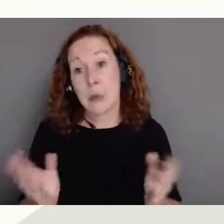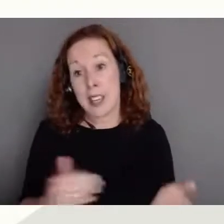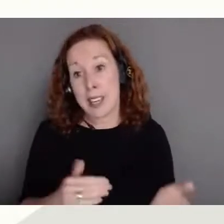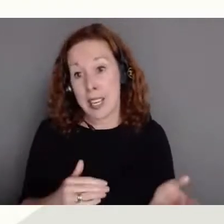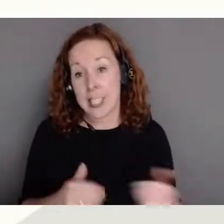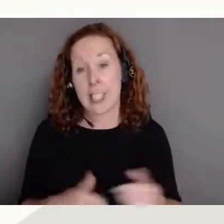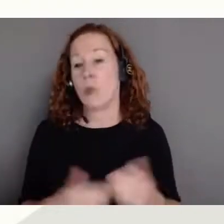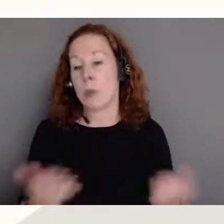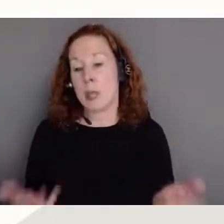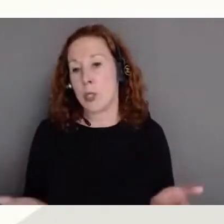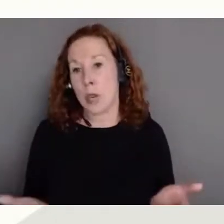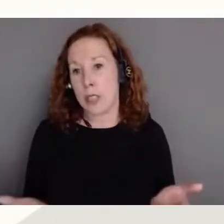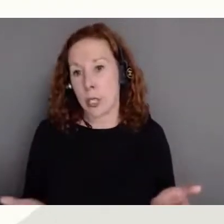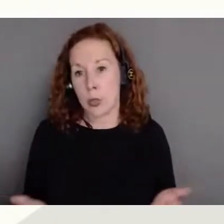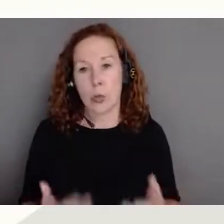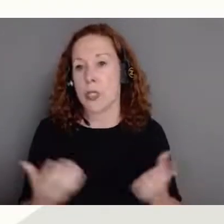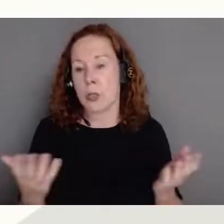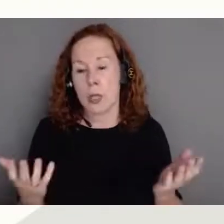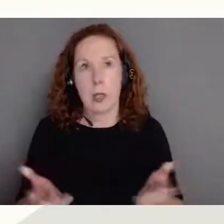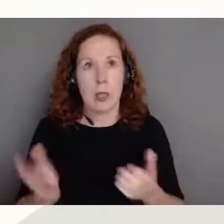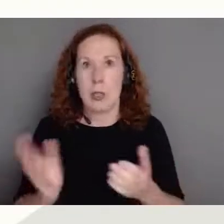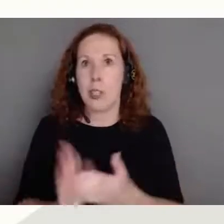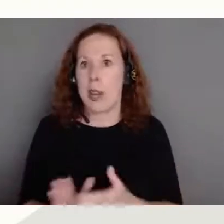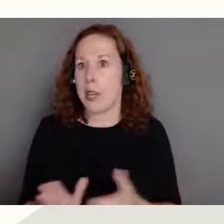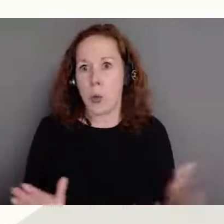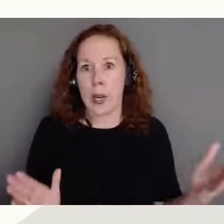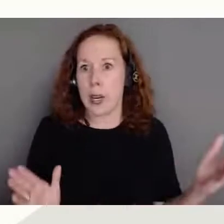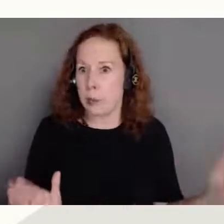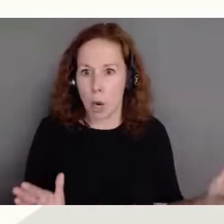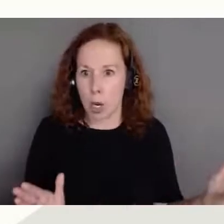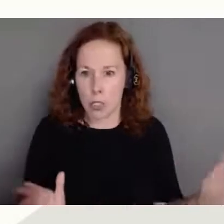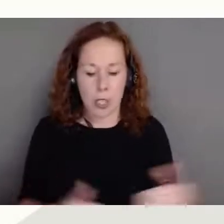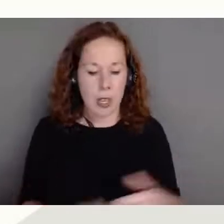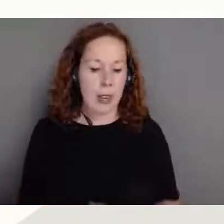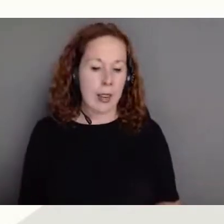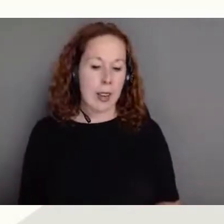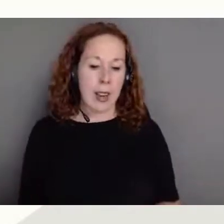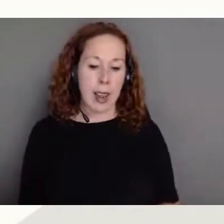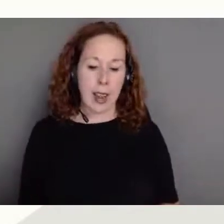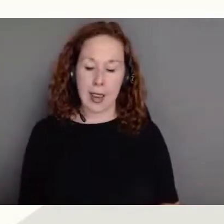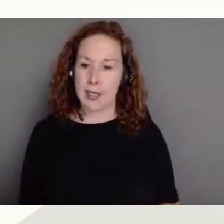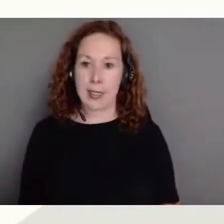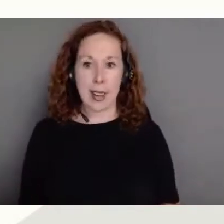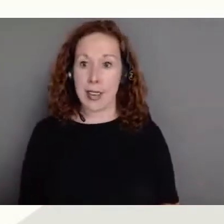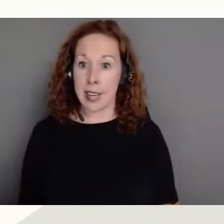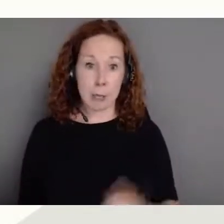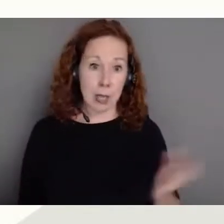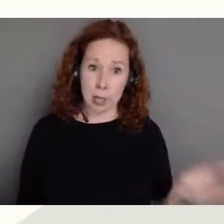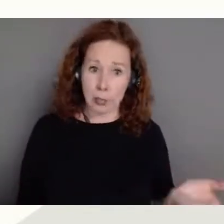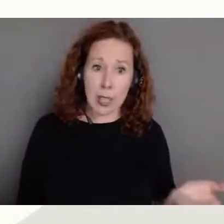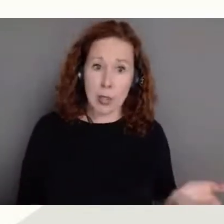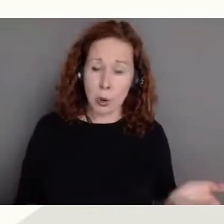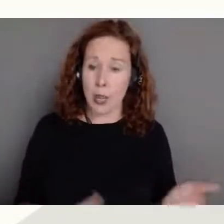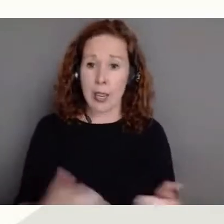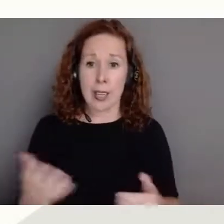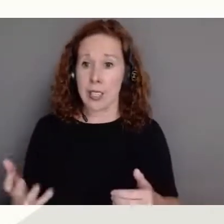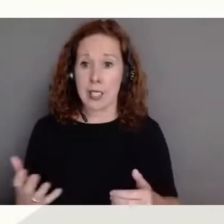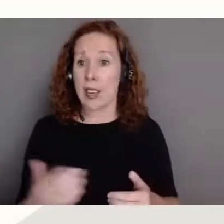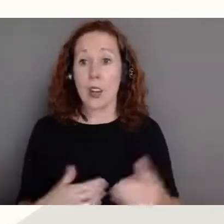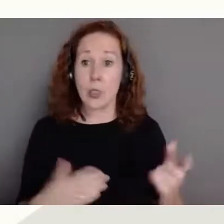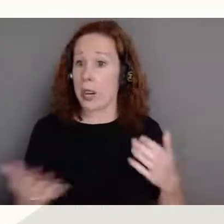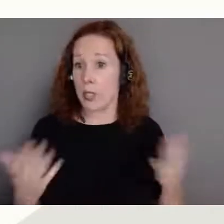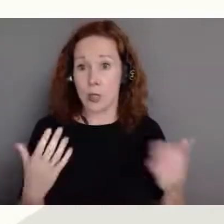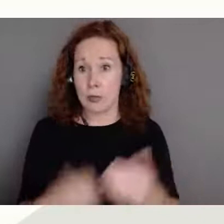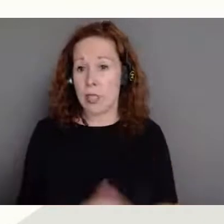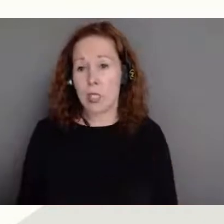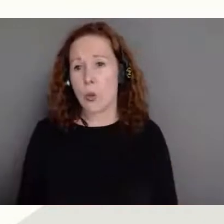a Oh, week because wow. it was at night. He didn't want me to drive alone. Of course, it was Yeah. January to Of March, Oh, yeah. and I had to be at UVic in the morning, and he's just